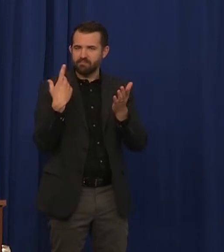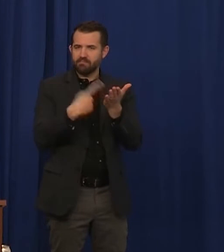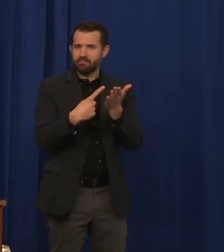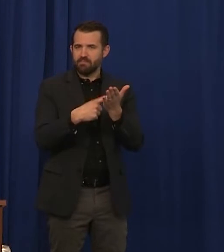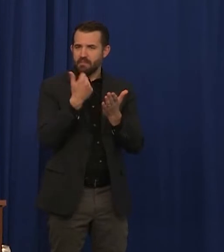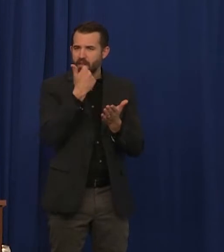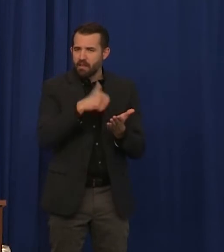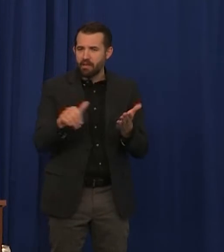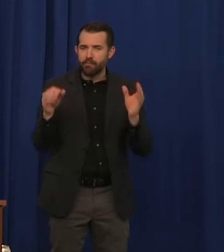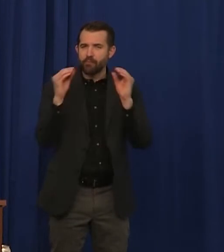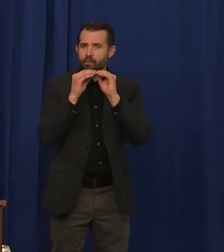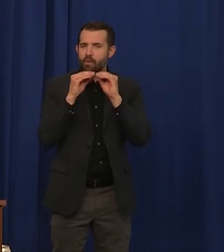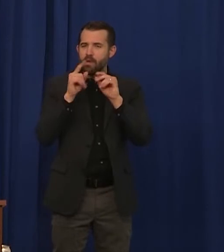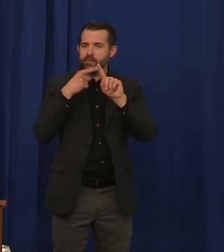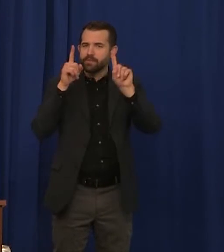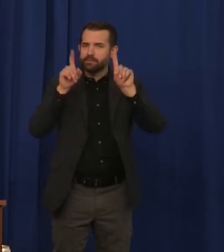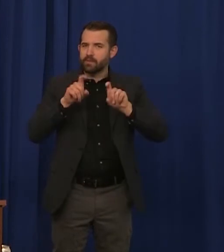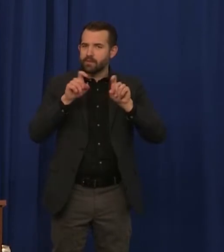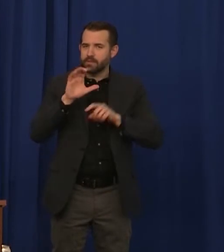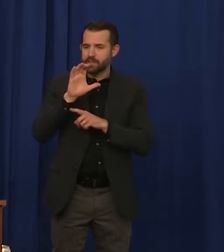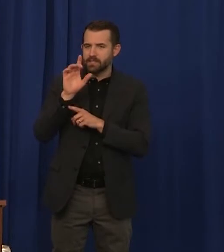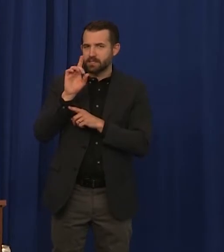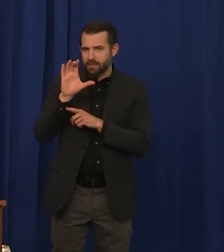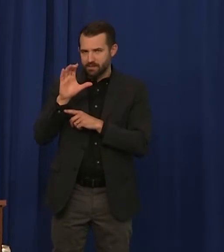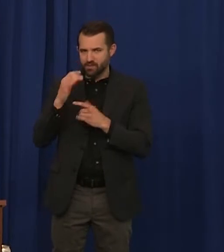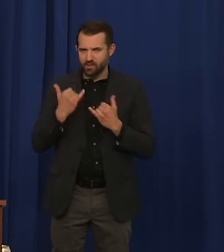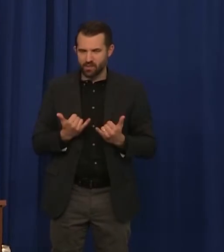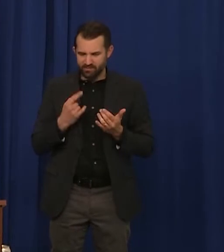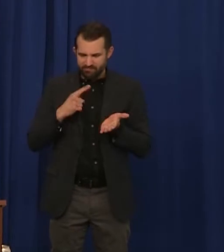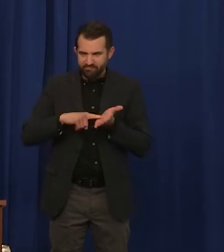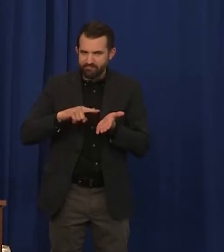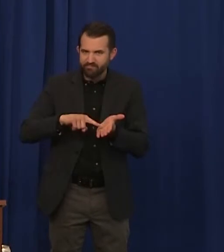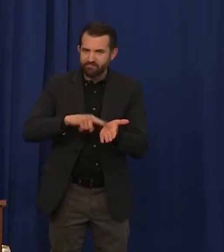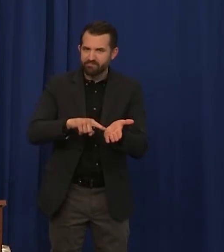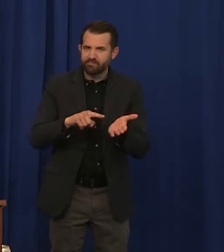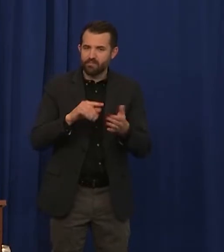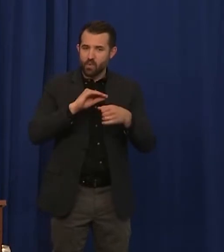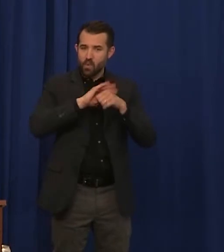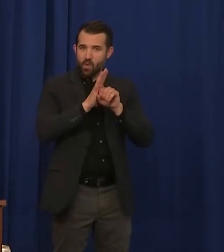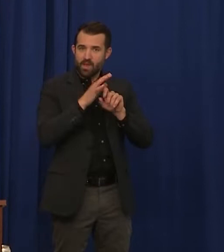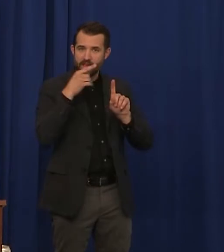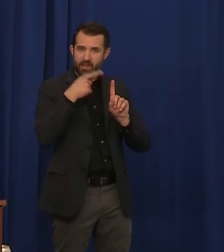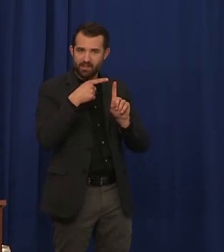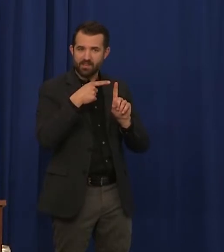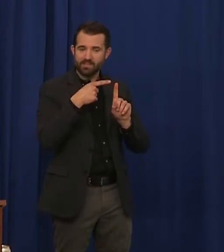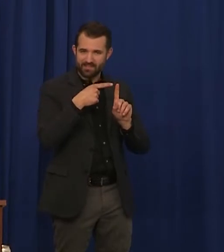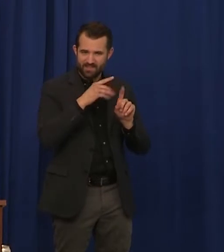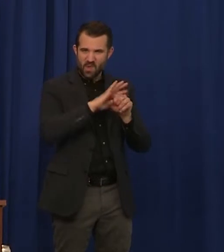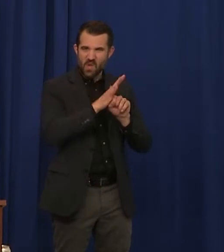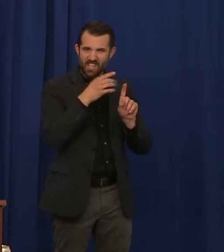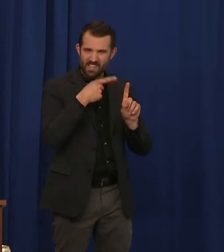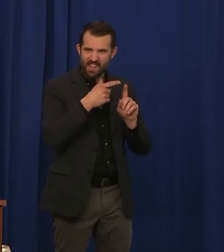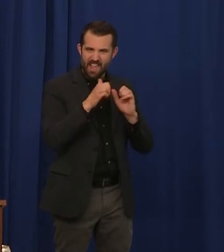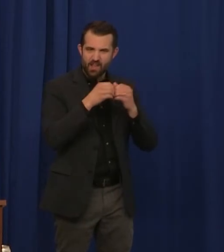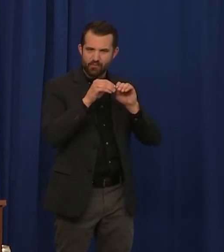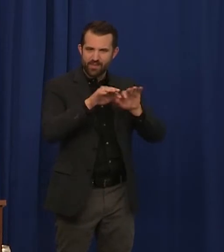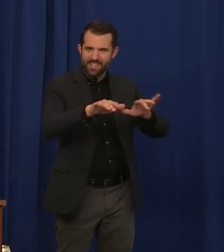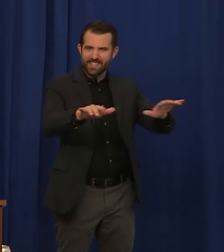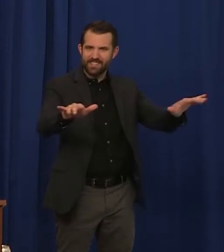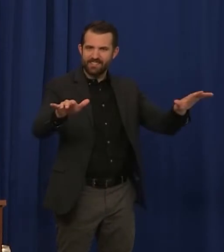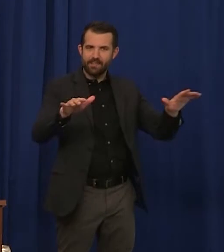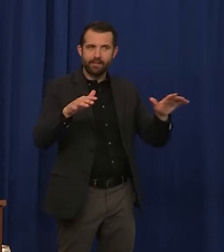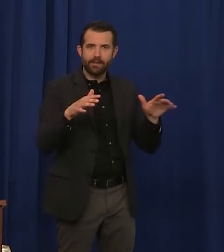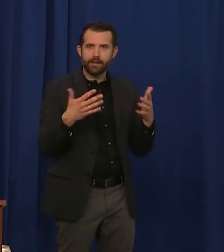learn more about the virus and how it spreads and everything else. And along with that, what is your top priority for an unknown